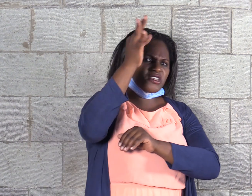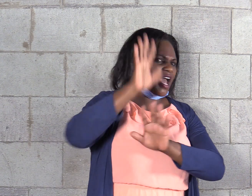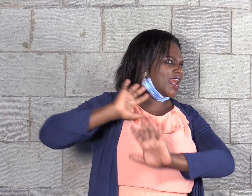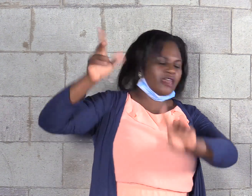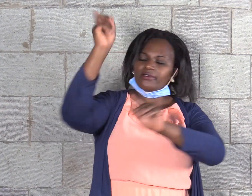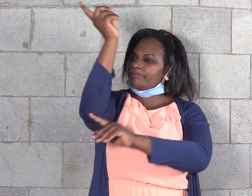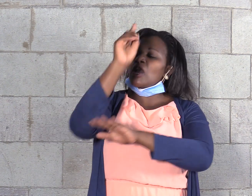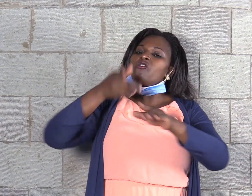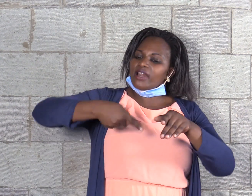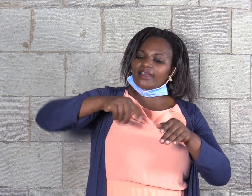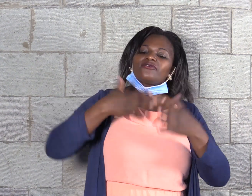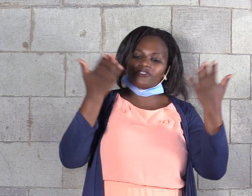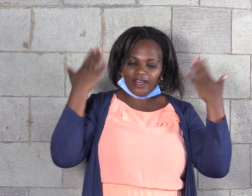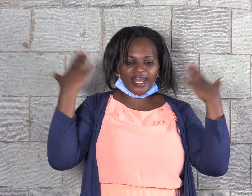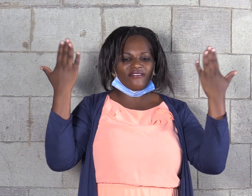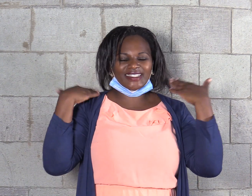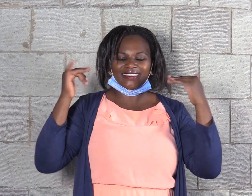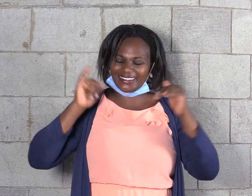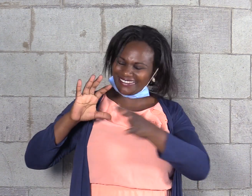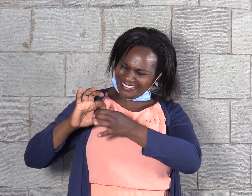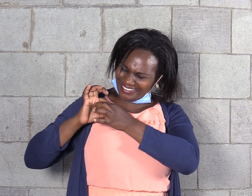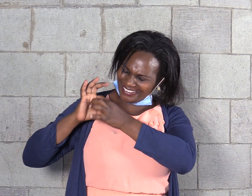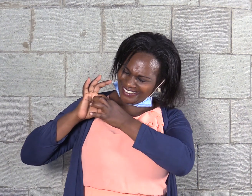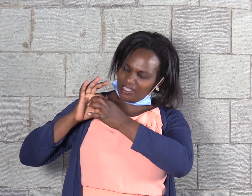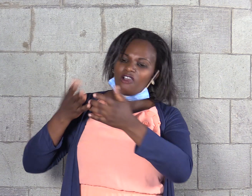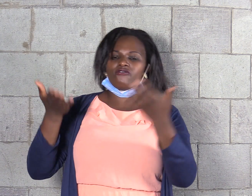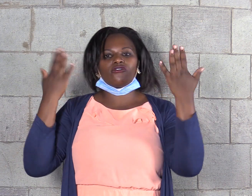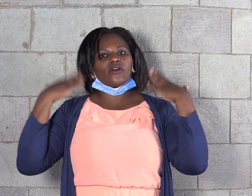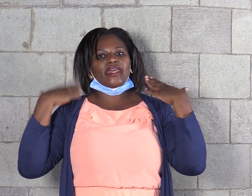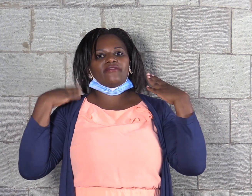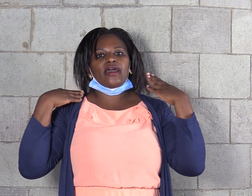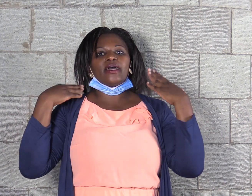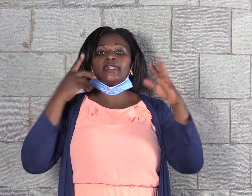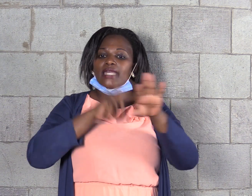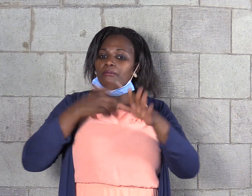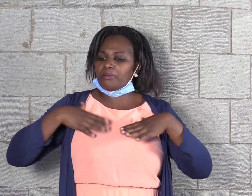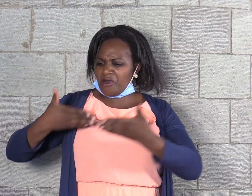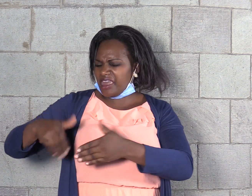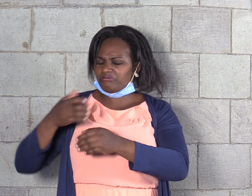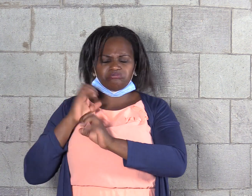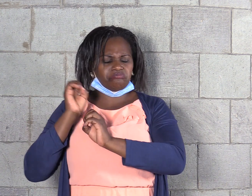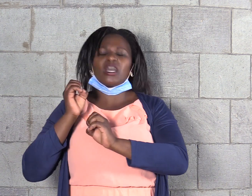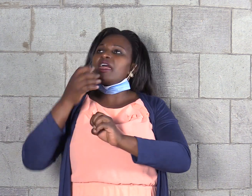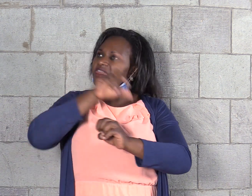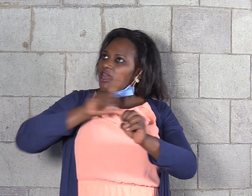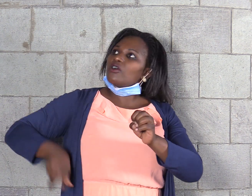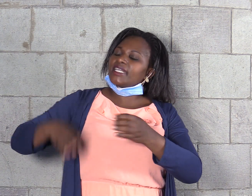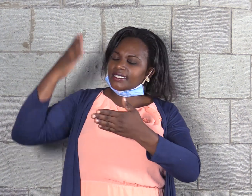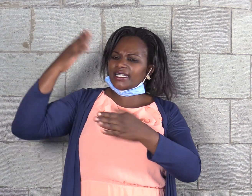forever. He will stick with us even when nobody else sticks to us. He will stick with us even when things are too tough. He will stick with us